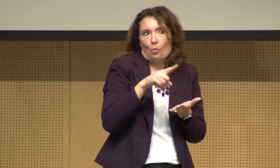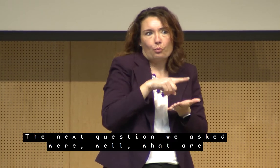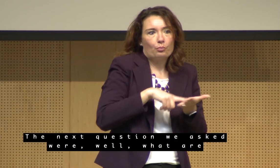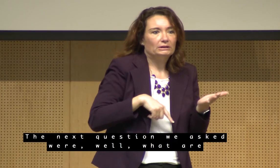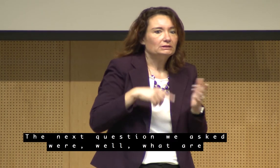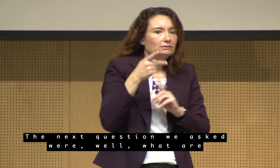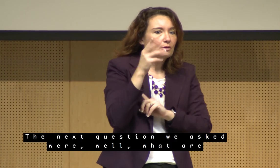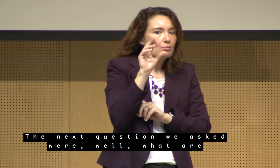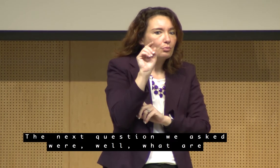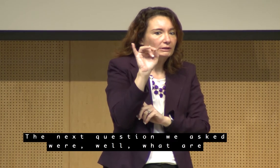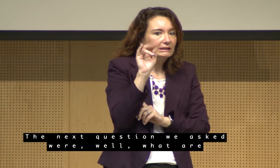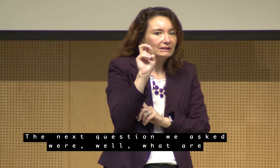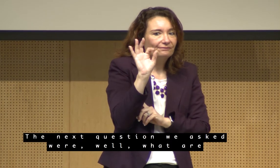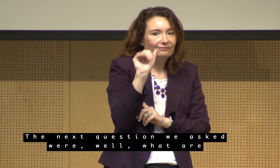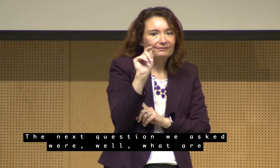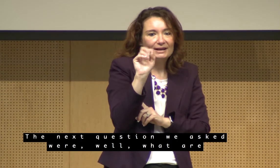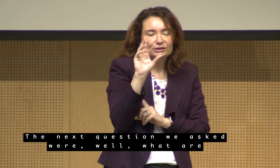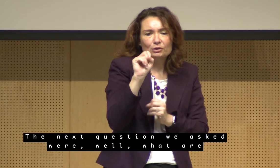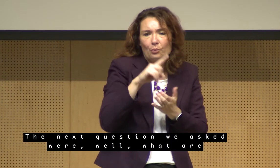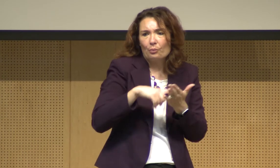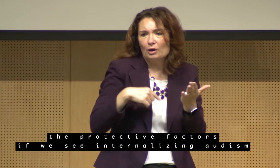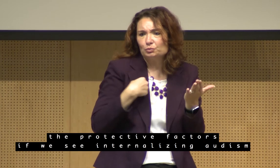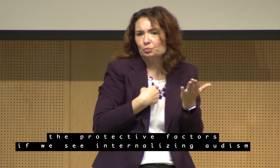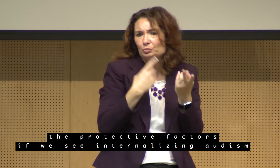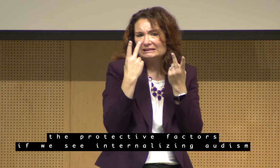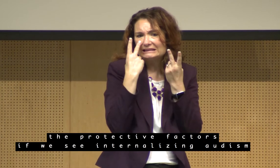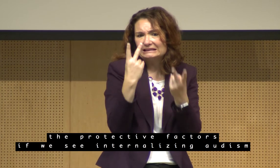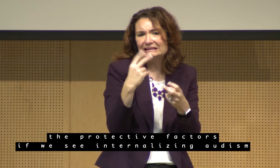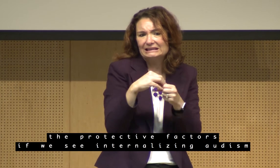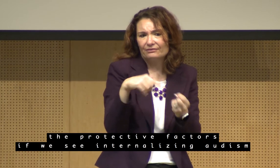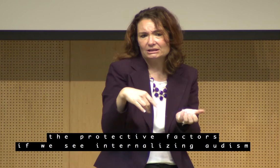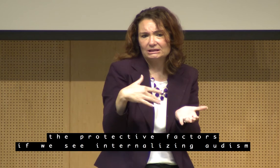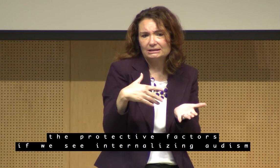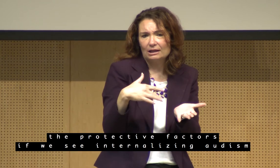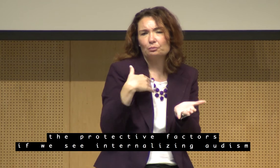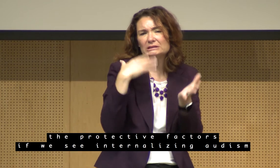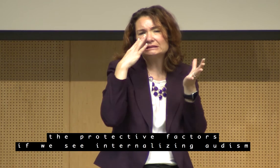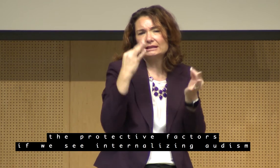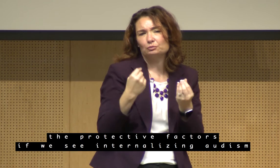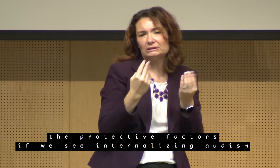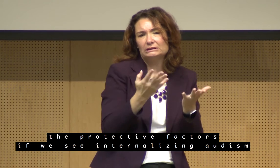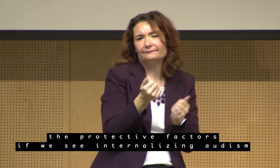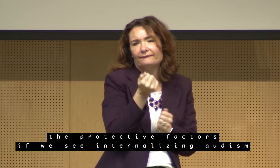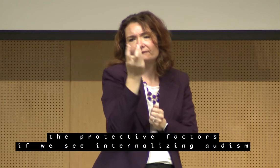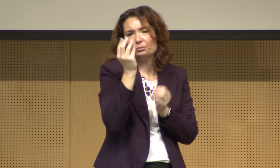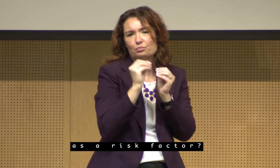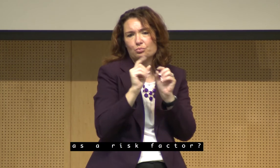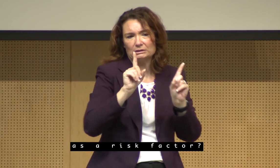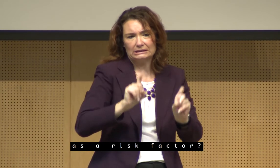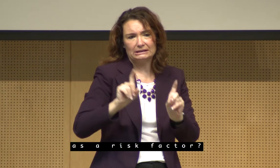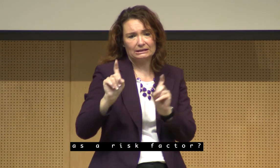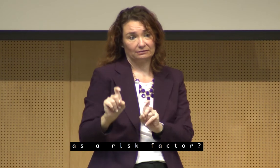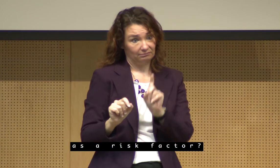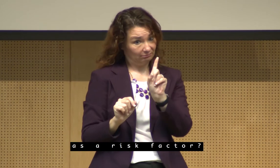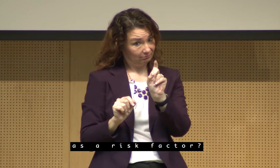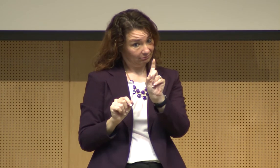The next question we asked were, well, what are the protective factors if we see internalizing autism as a risk factor? So we